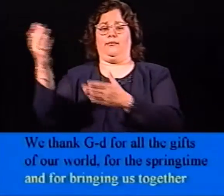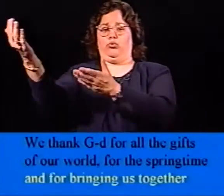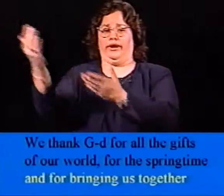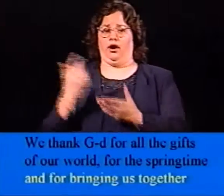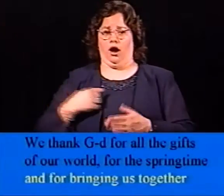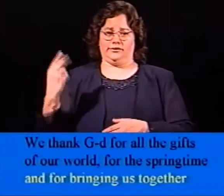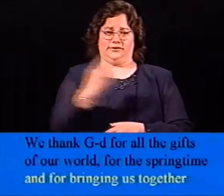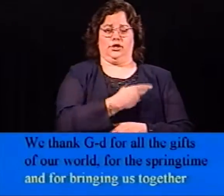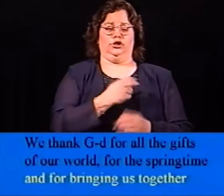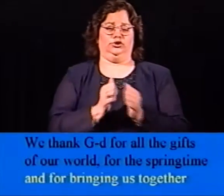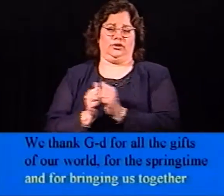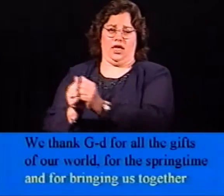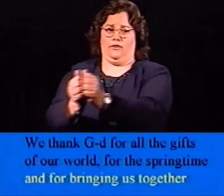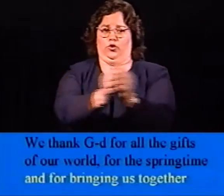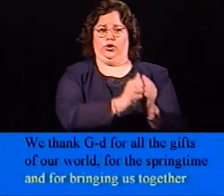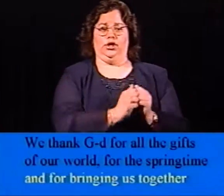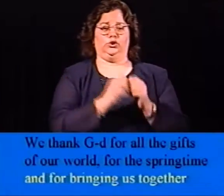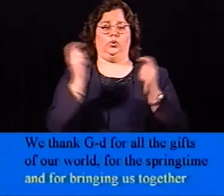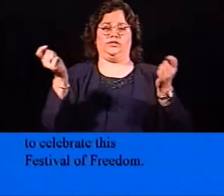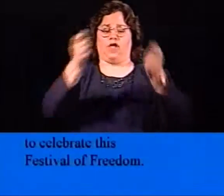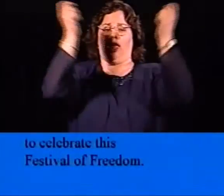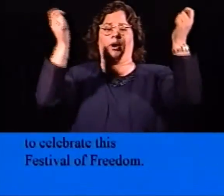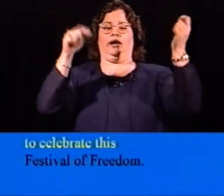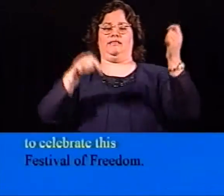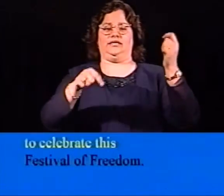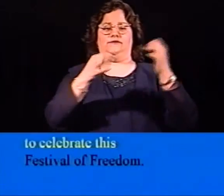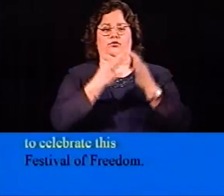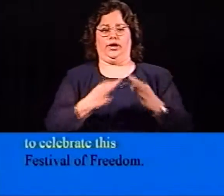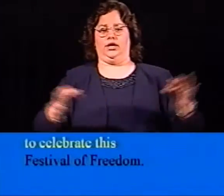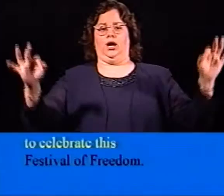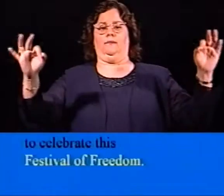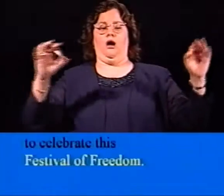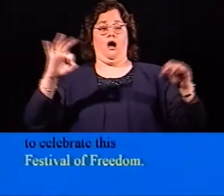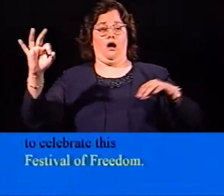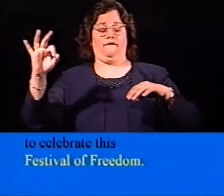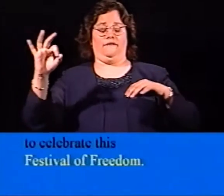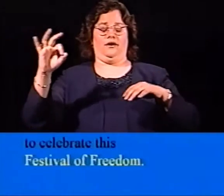together to celebrate this festival of freedom.